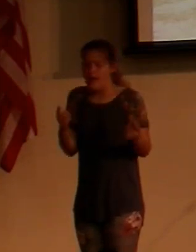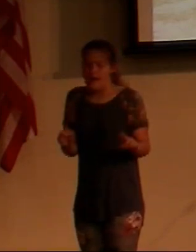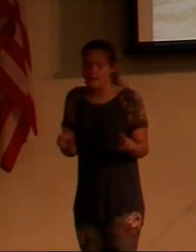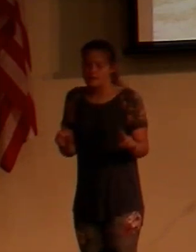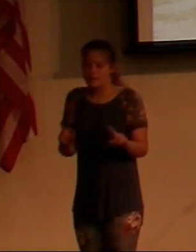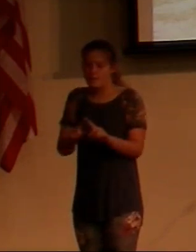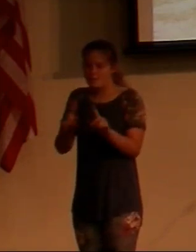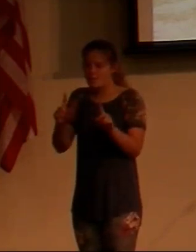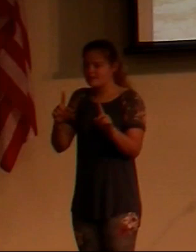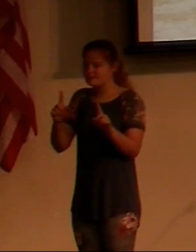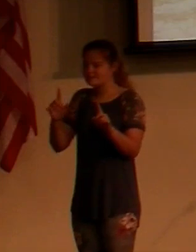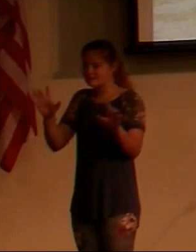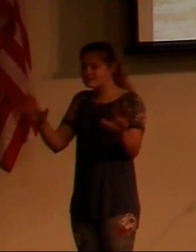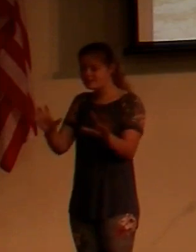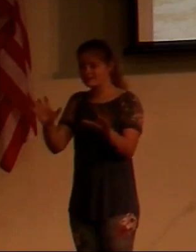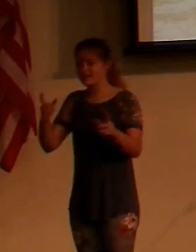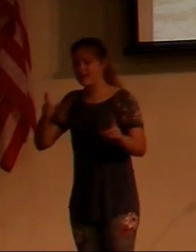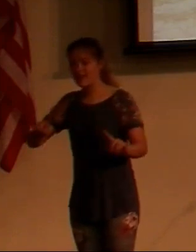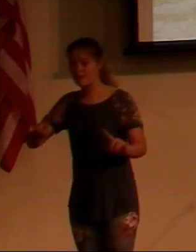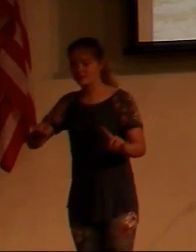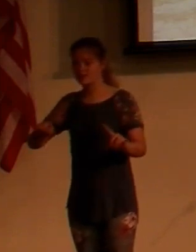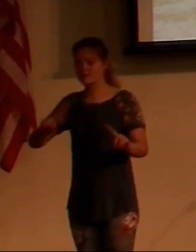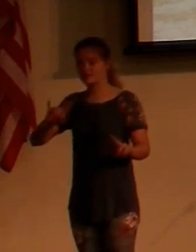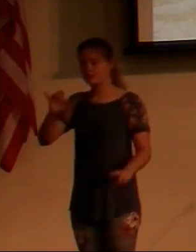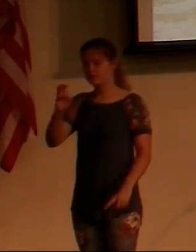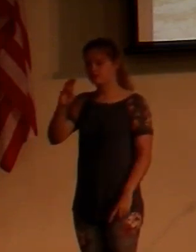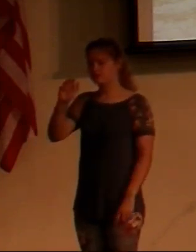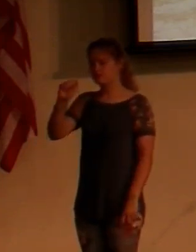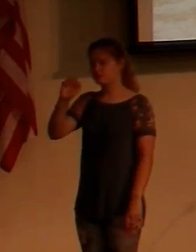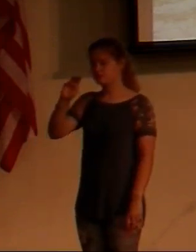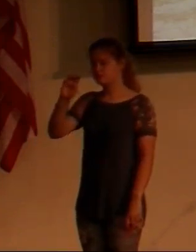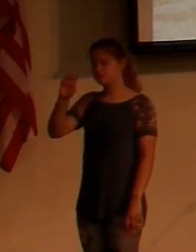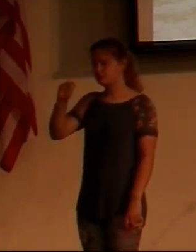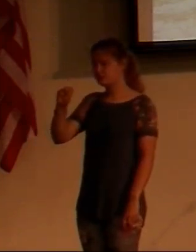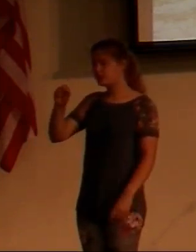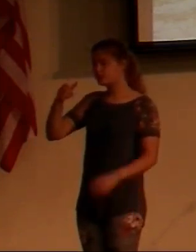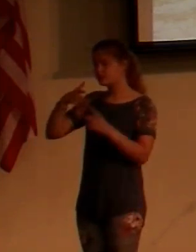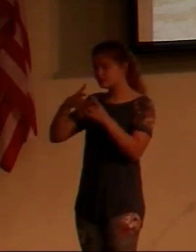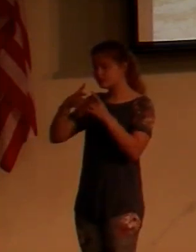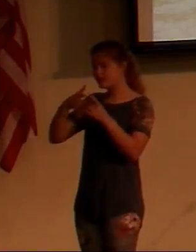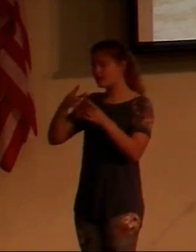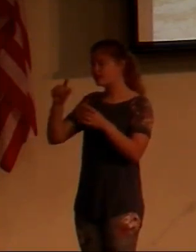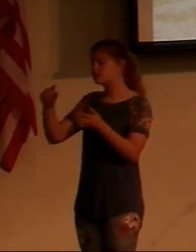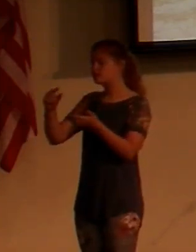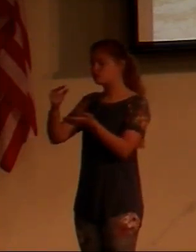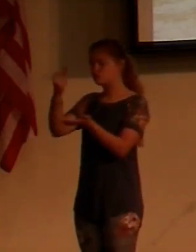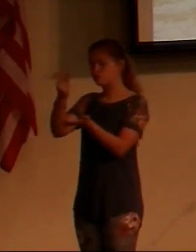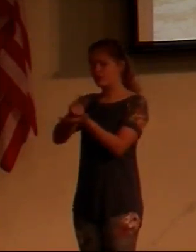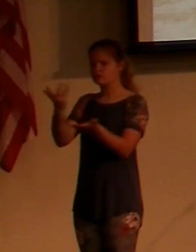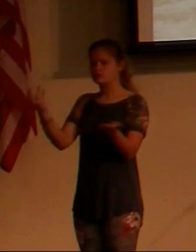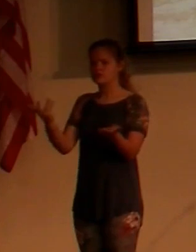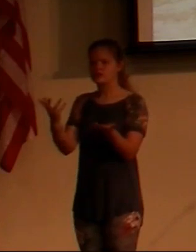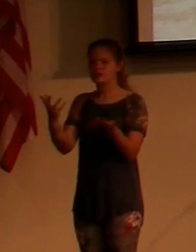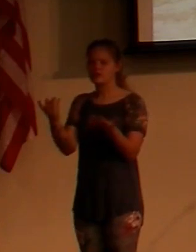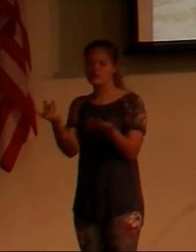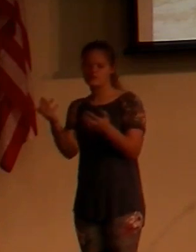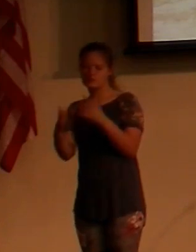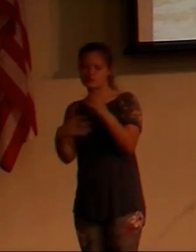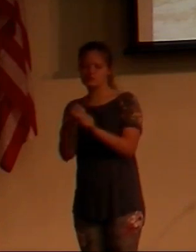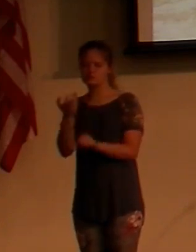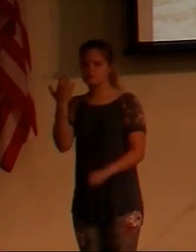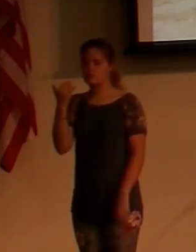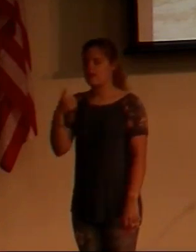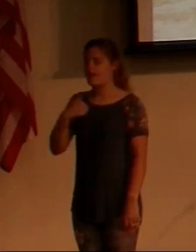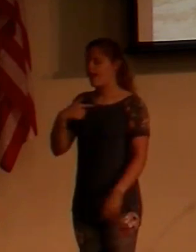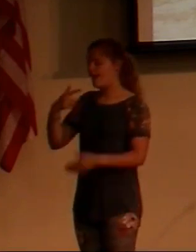it happened. James Lindeman, he ended up leading the trip. Jeff called him to see if he would. He's a graduate of here a few years ago. I went to